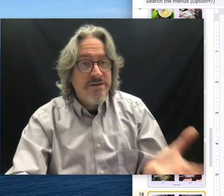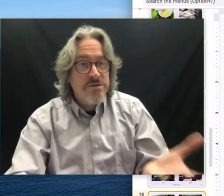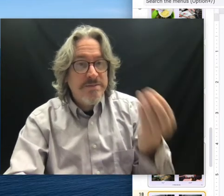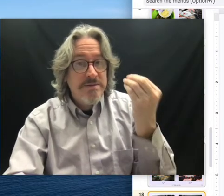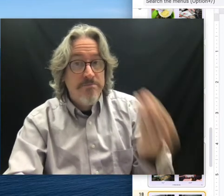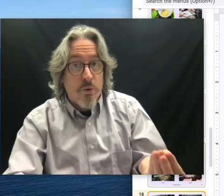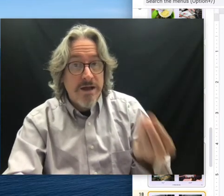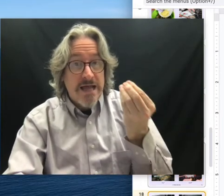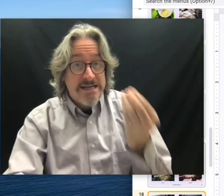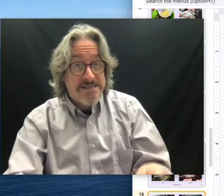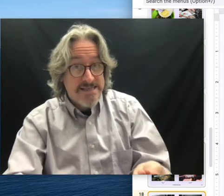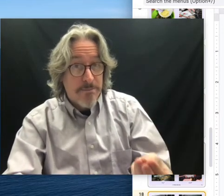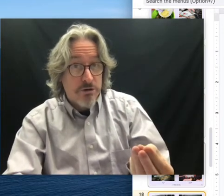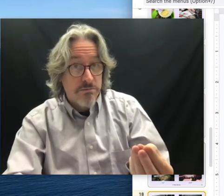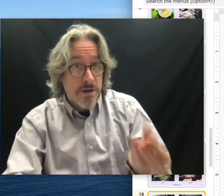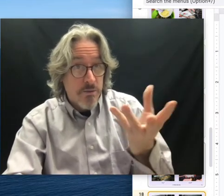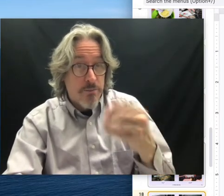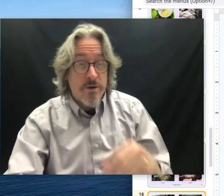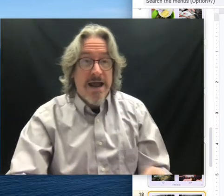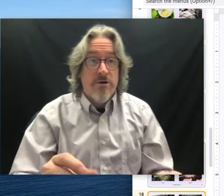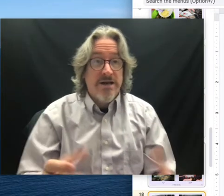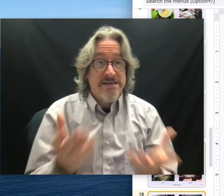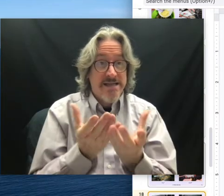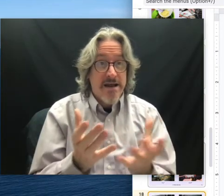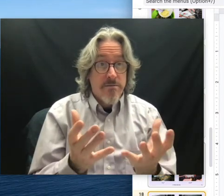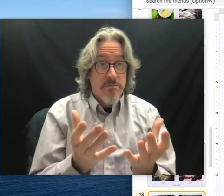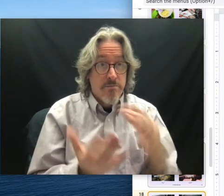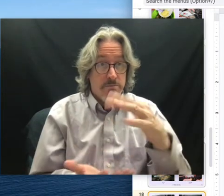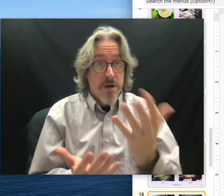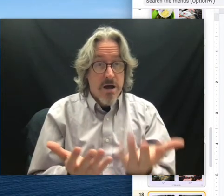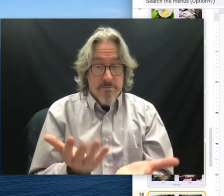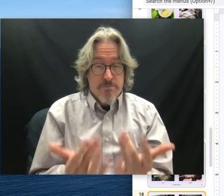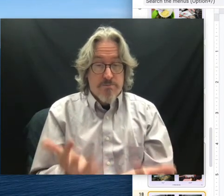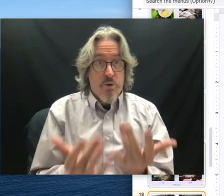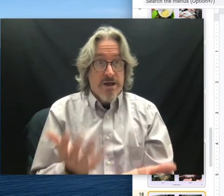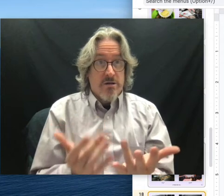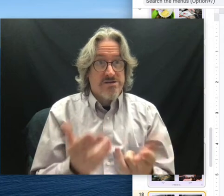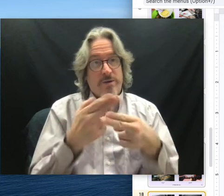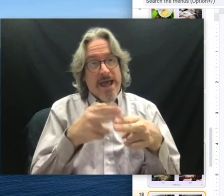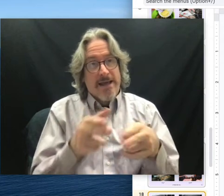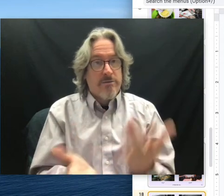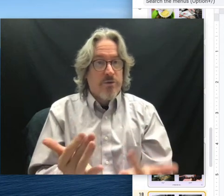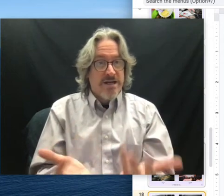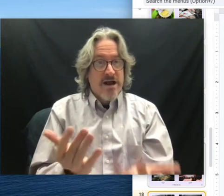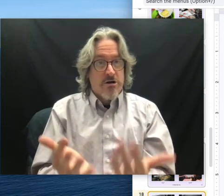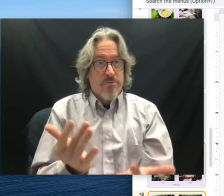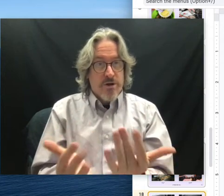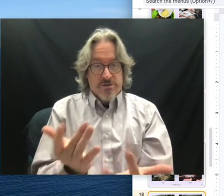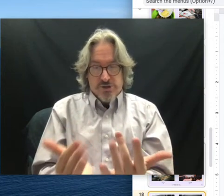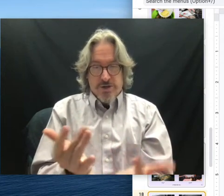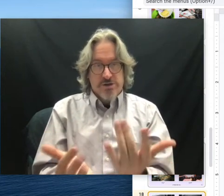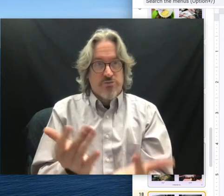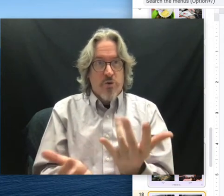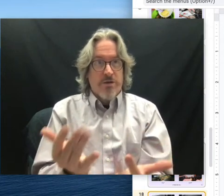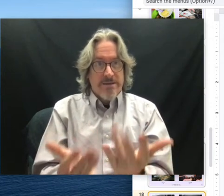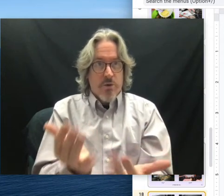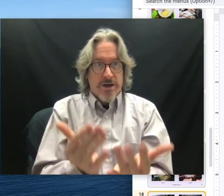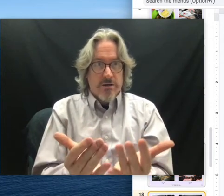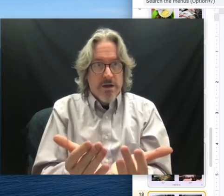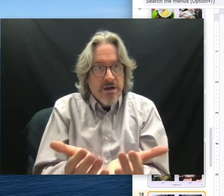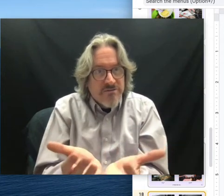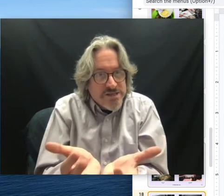So the difference between boil and simmer, I want to point out, is that boil, so egg, we did hard boiled. So here's